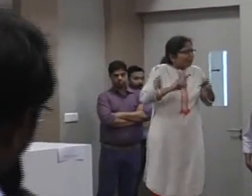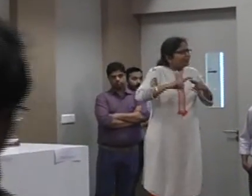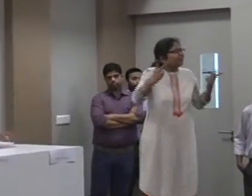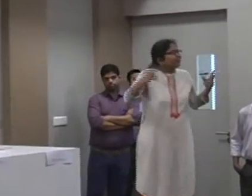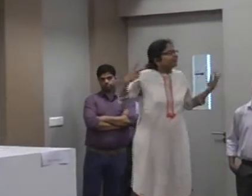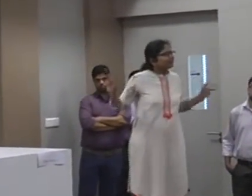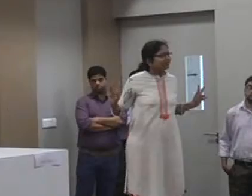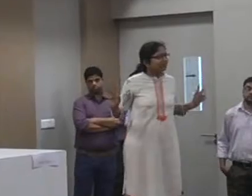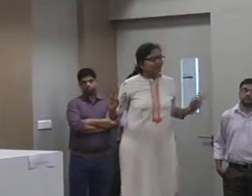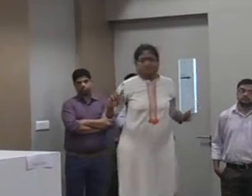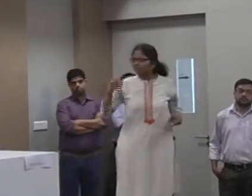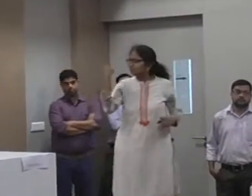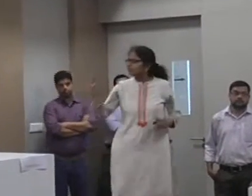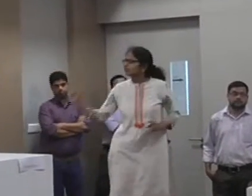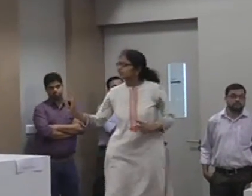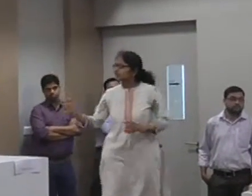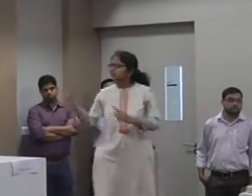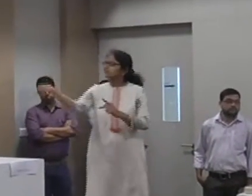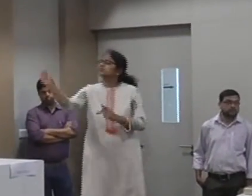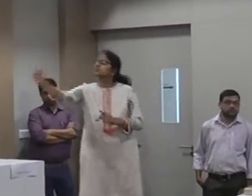be sitting in three different tables also.